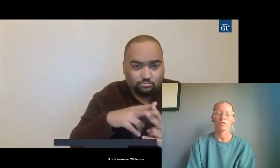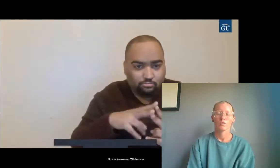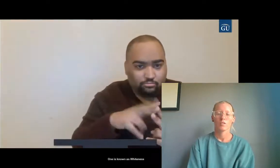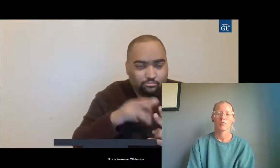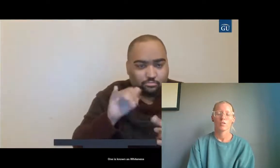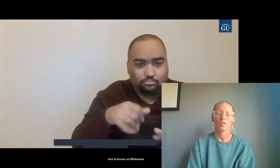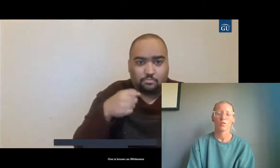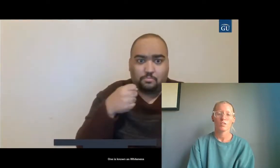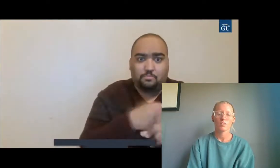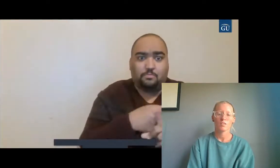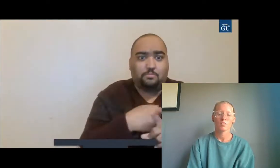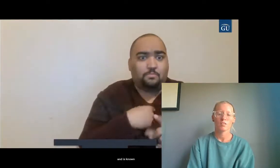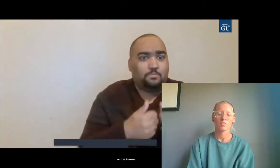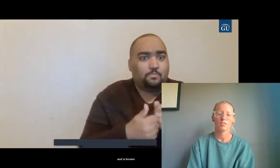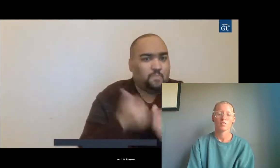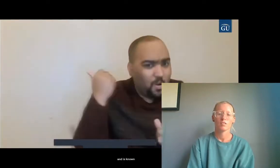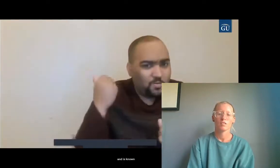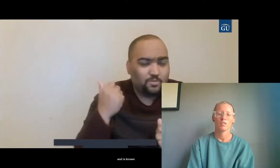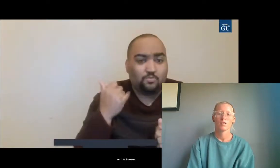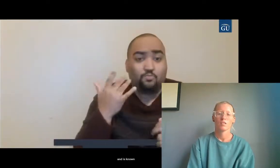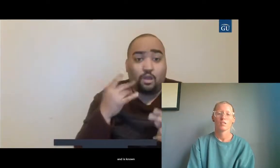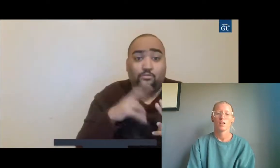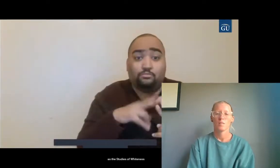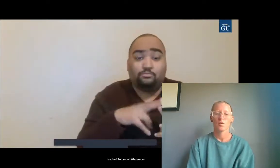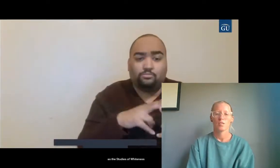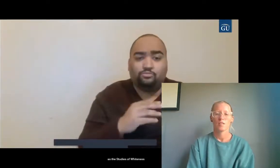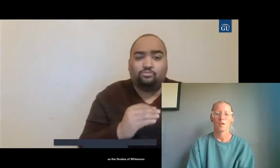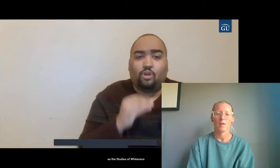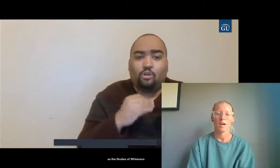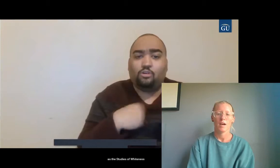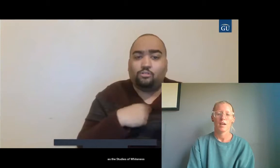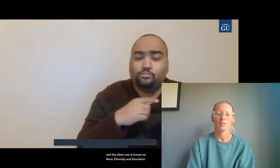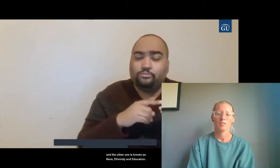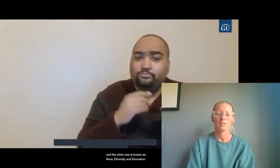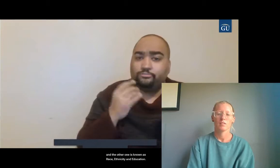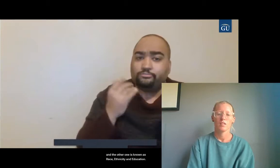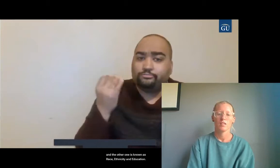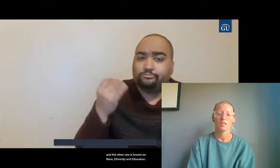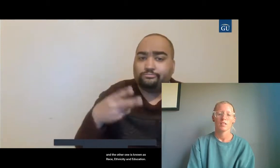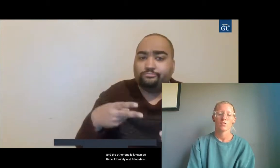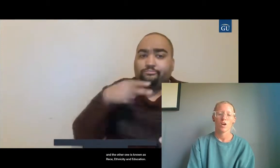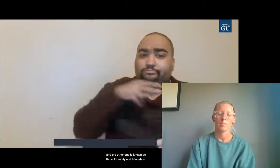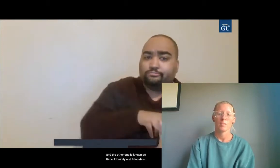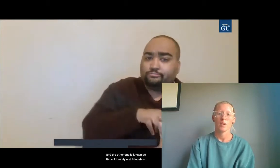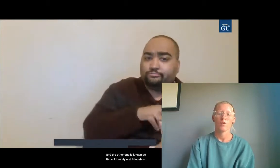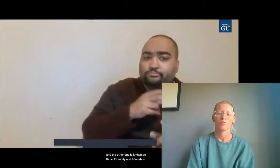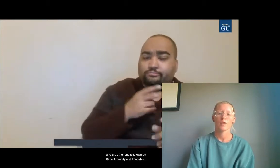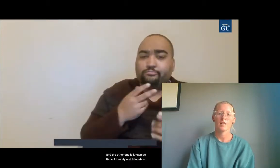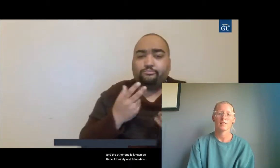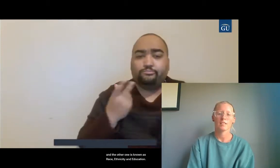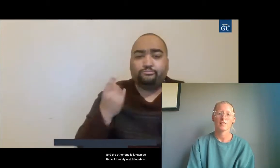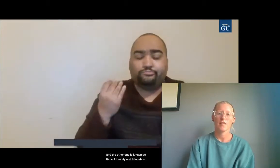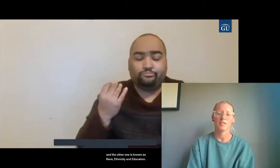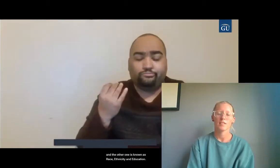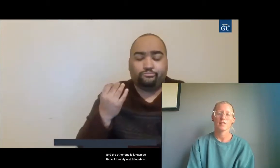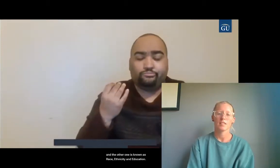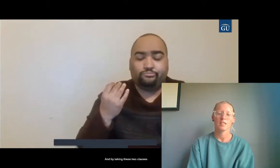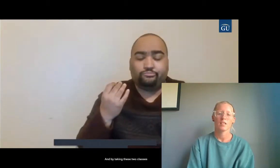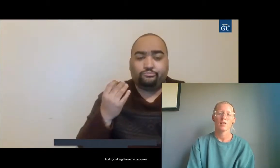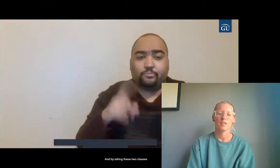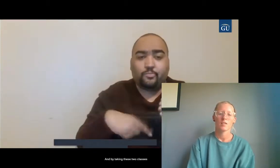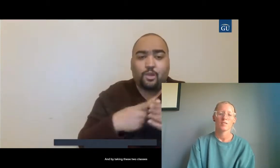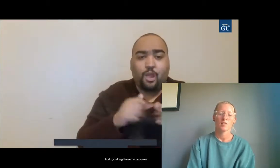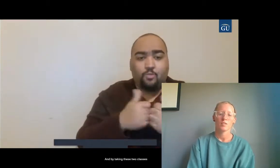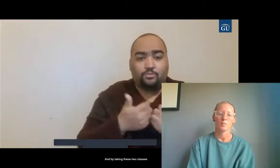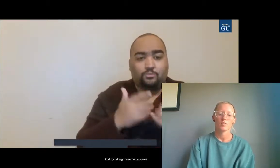And I took 2 different courses, and most of them had either taught me about race and